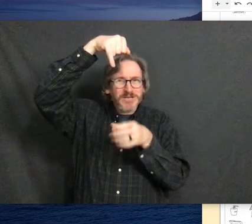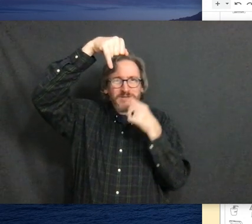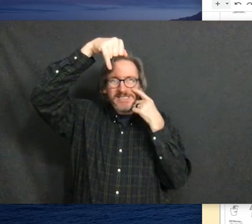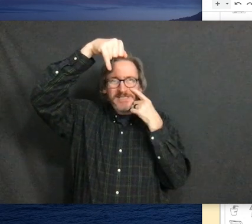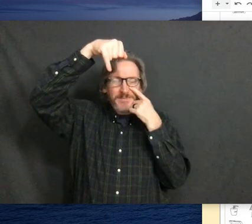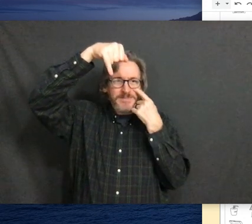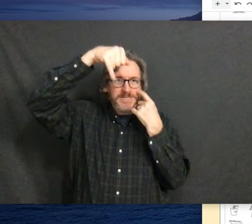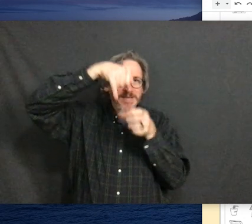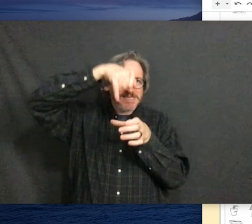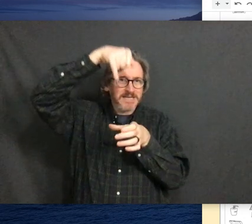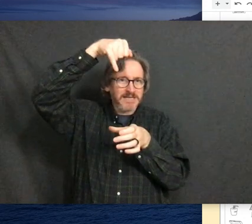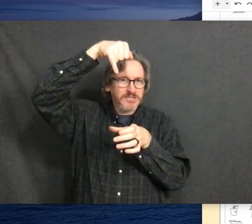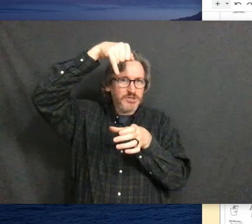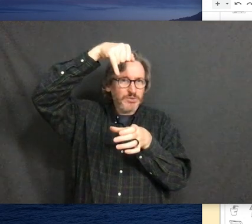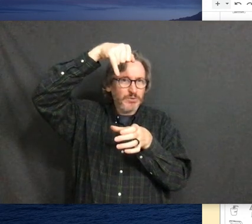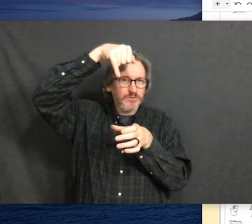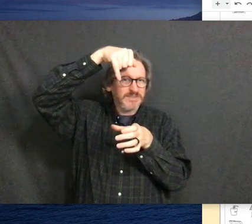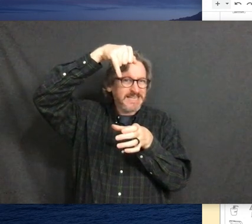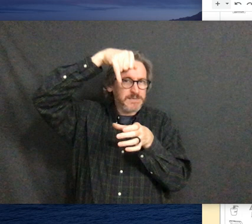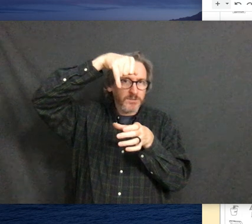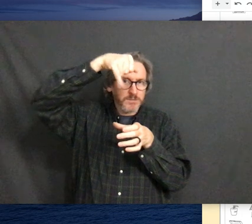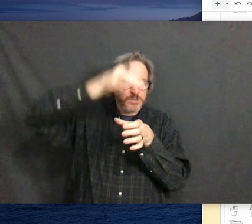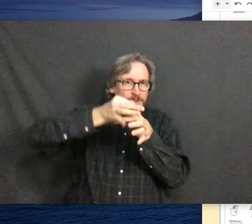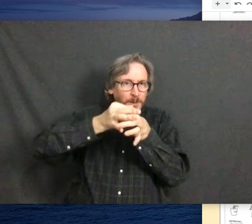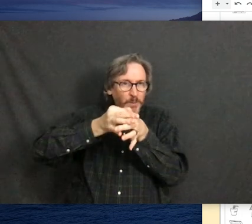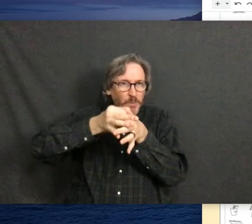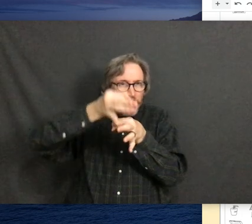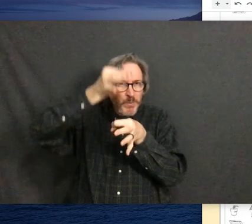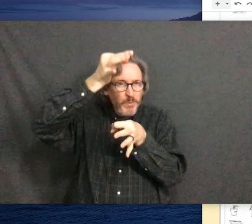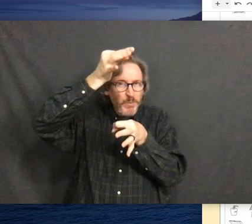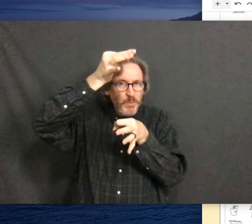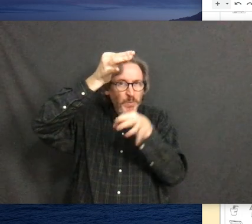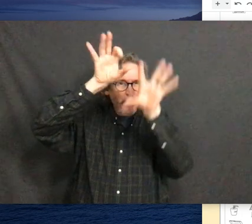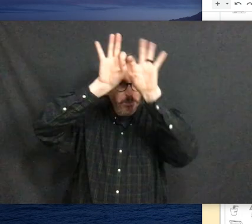Sometimes you want to do this. Sometimes it makes it a little too flexible.